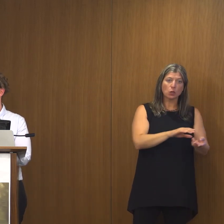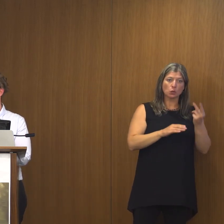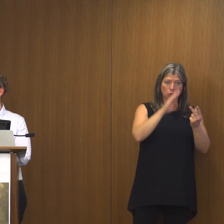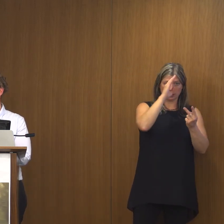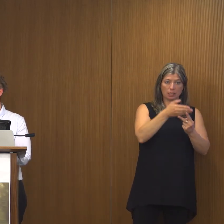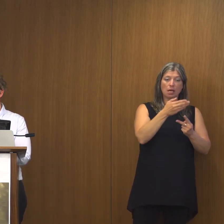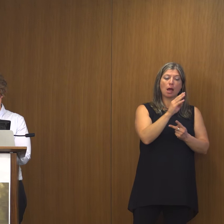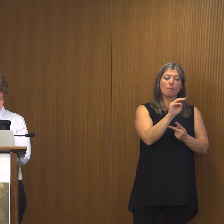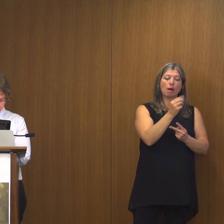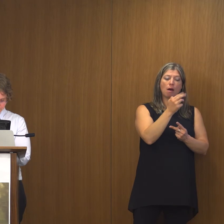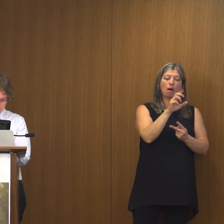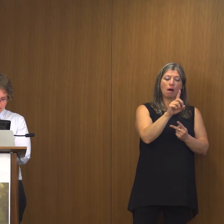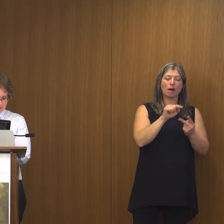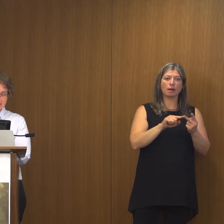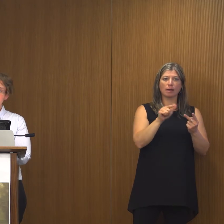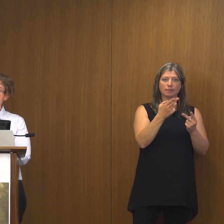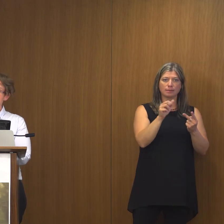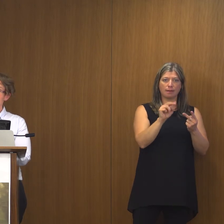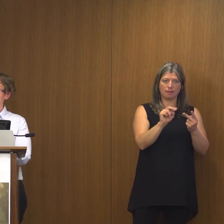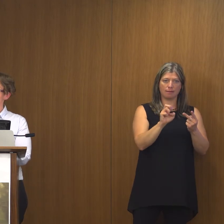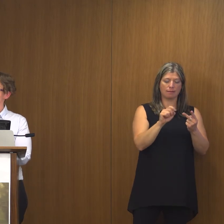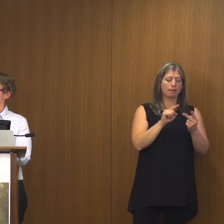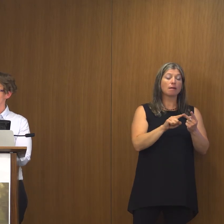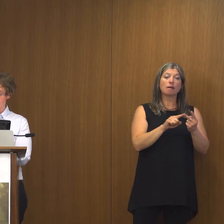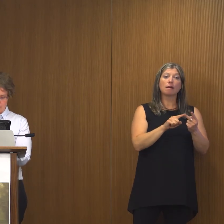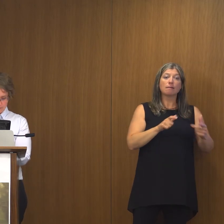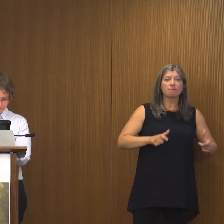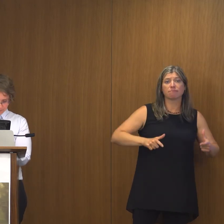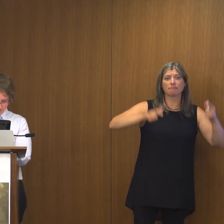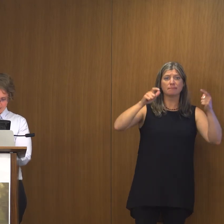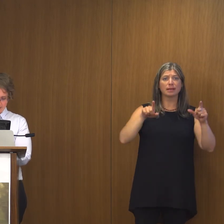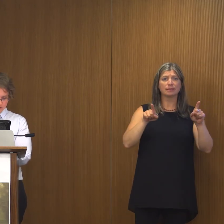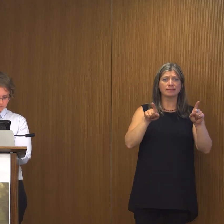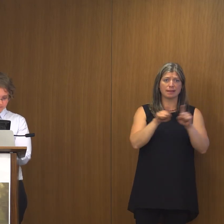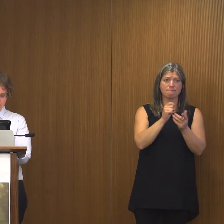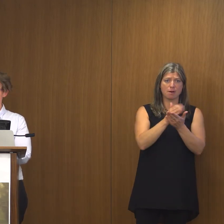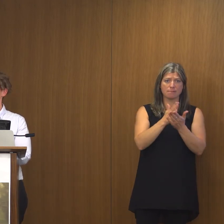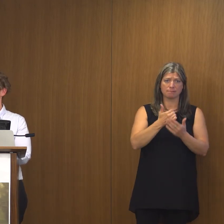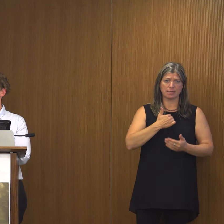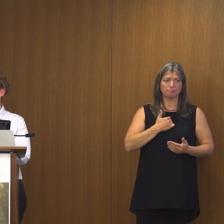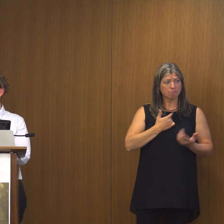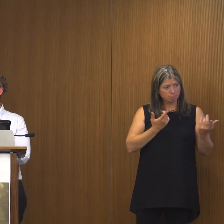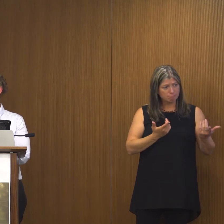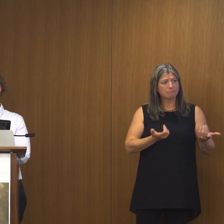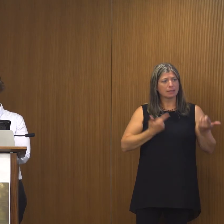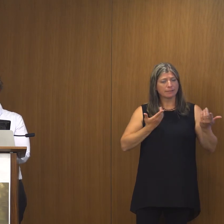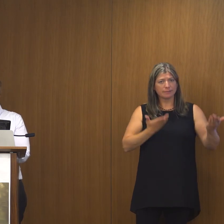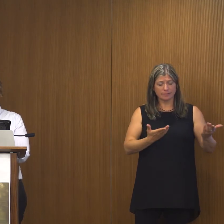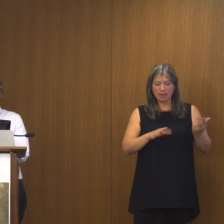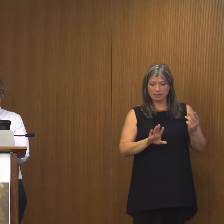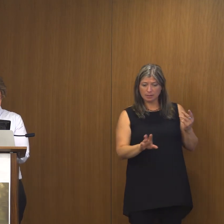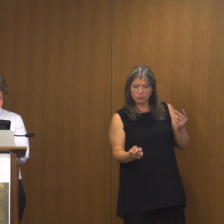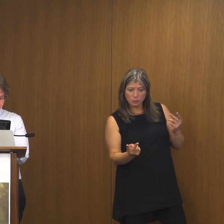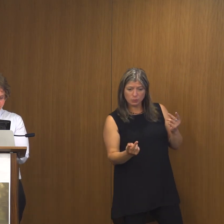named Mahad and Zayn. They live in the same high-rise building in Toronto as I do. Just like my sons, both